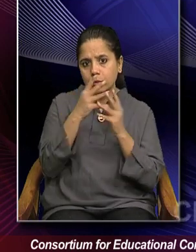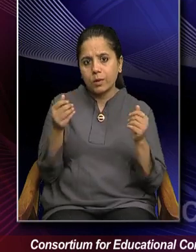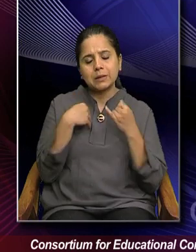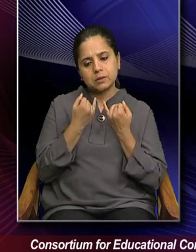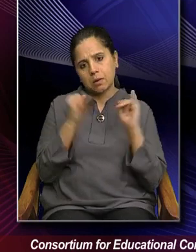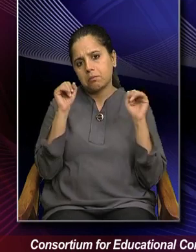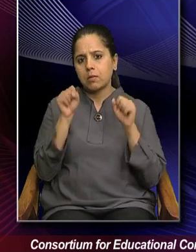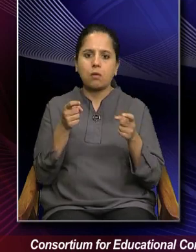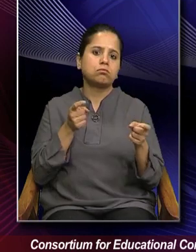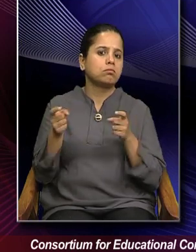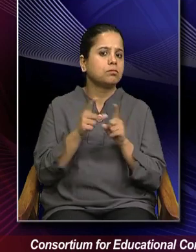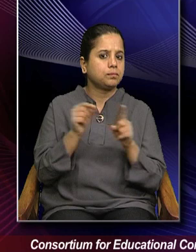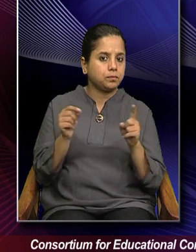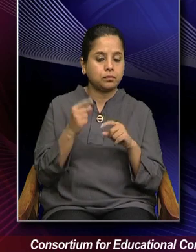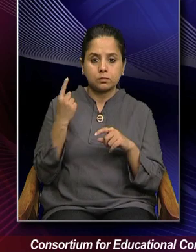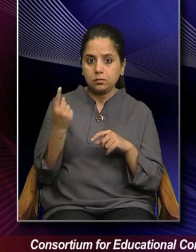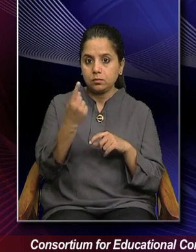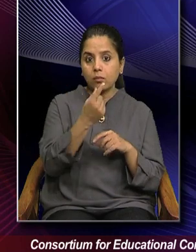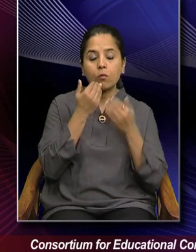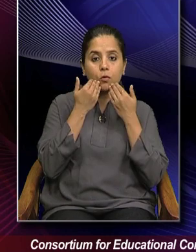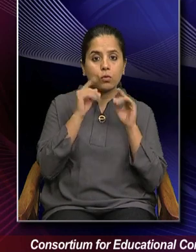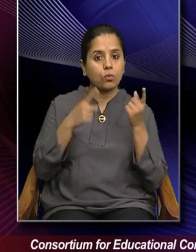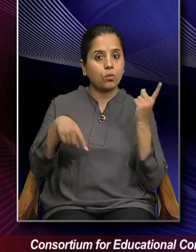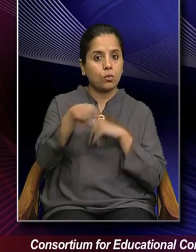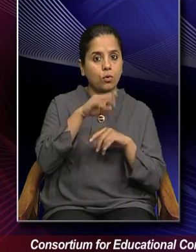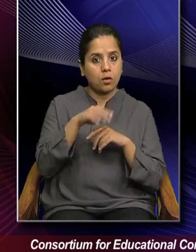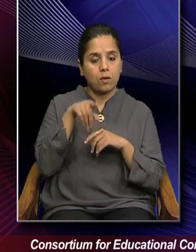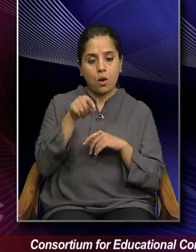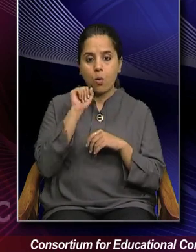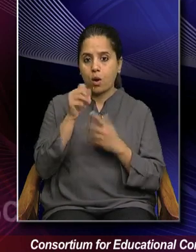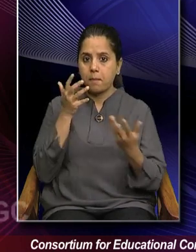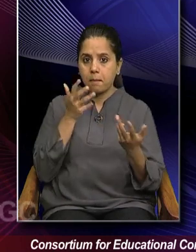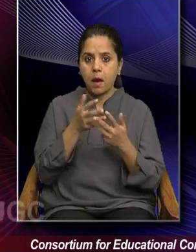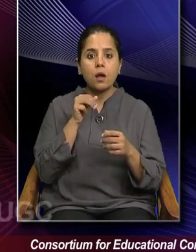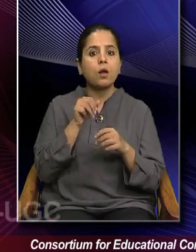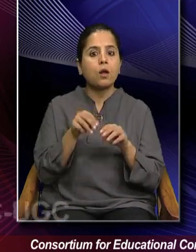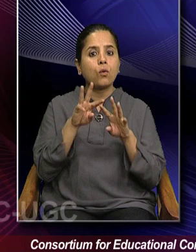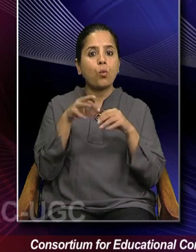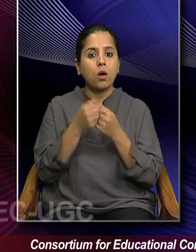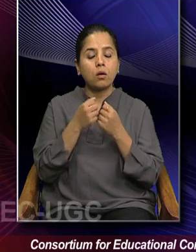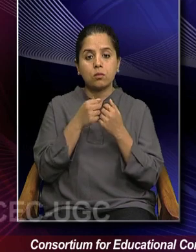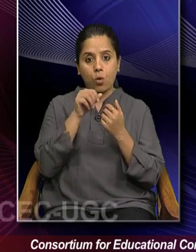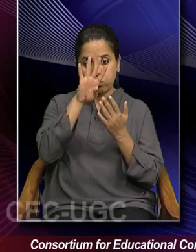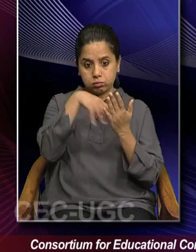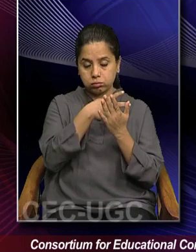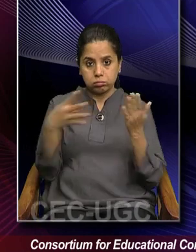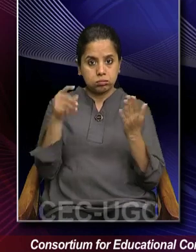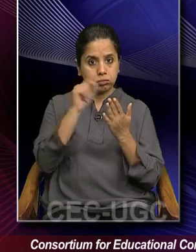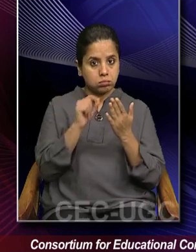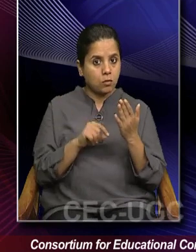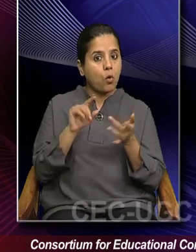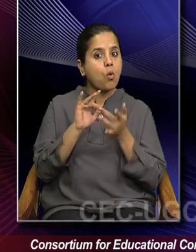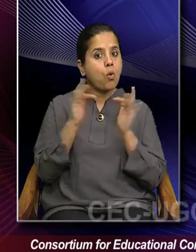independently. Each student has a customized worksheet or